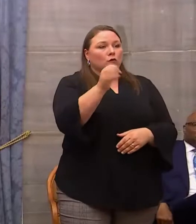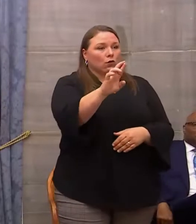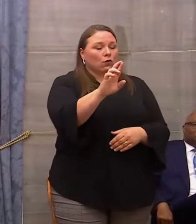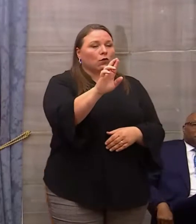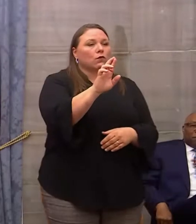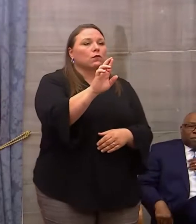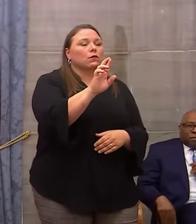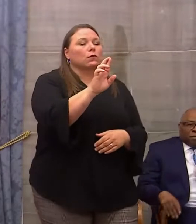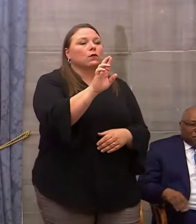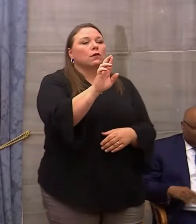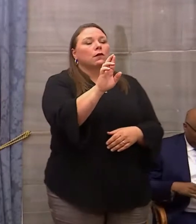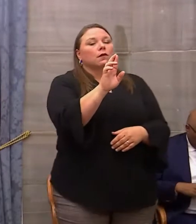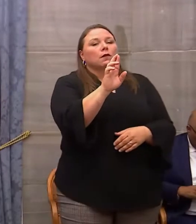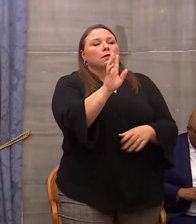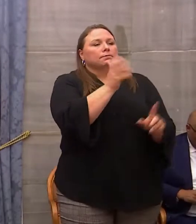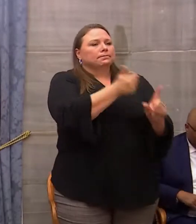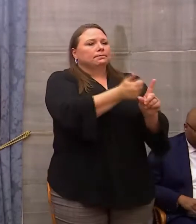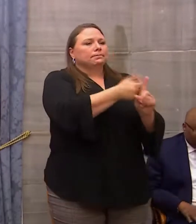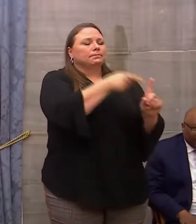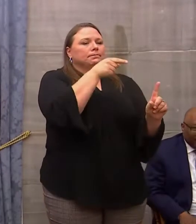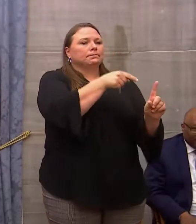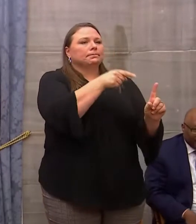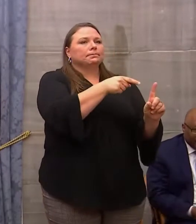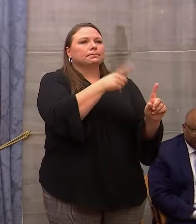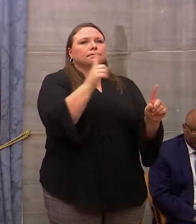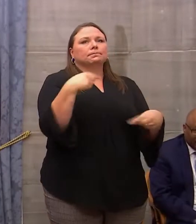who has been